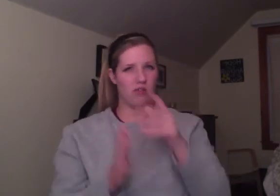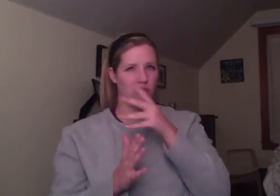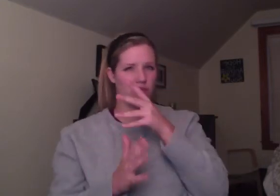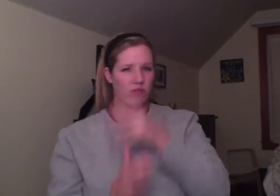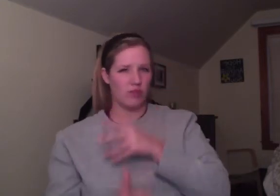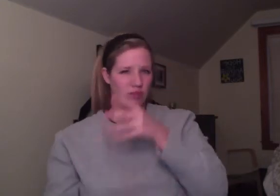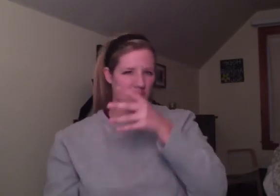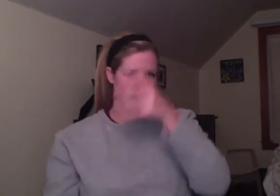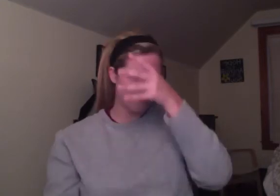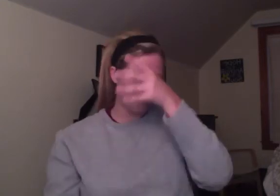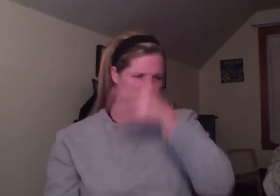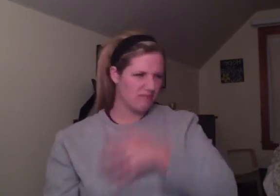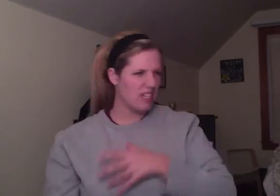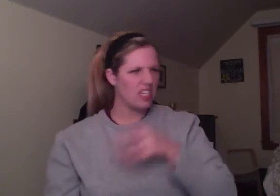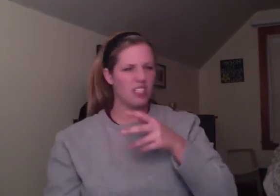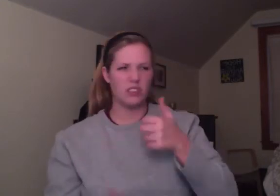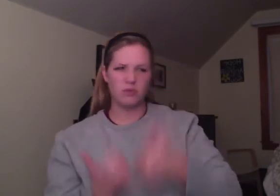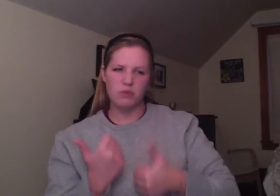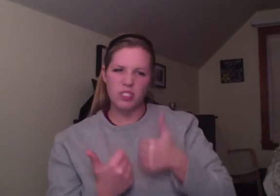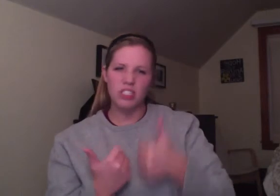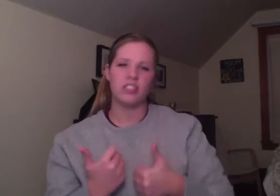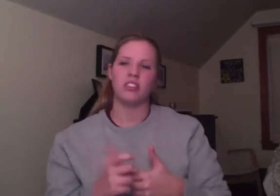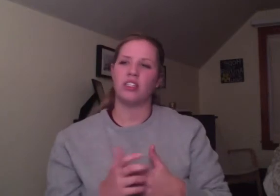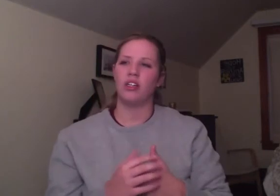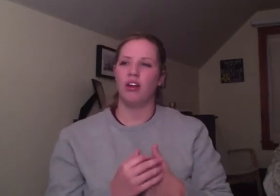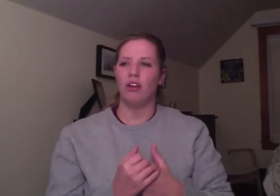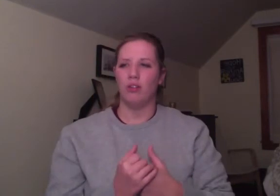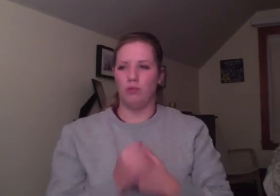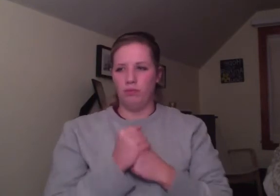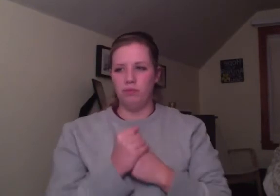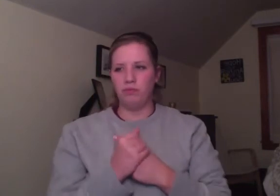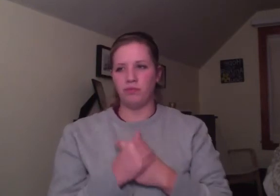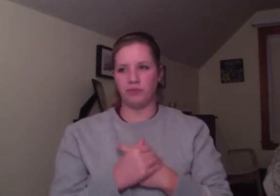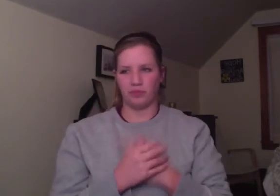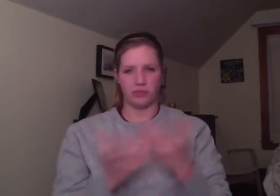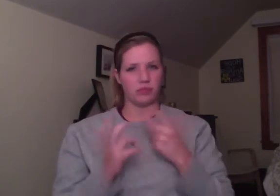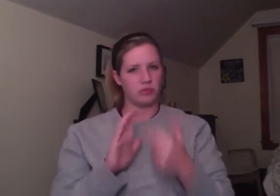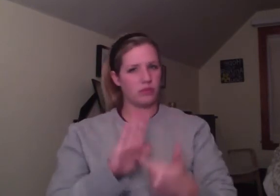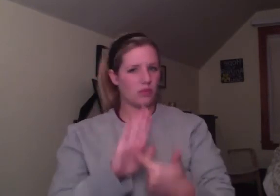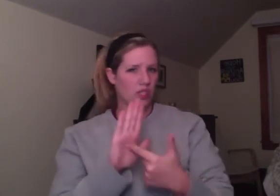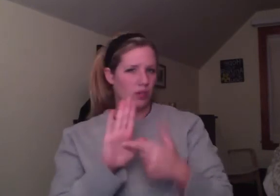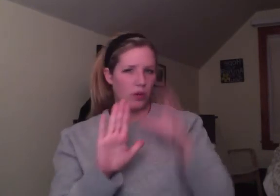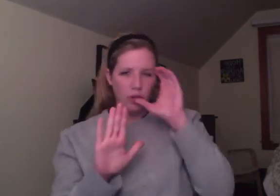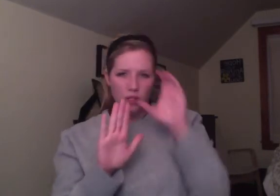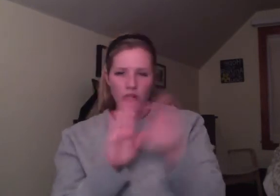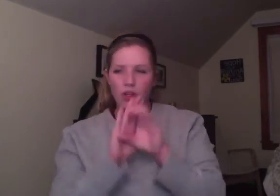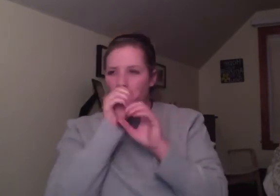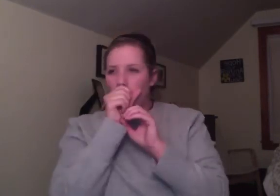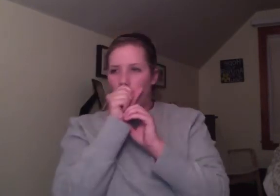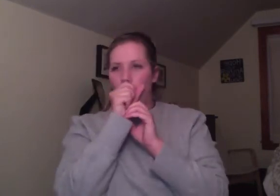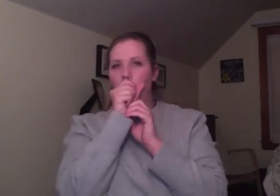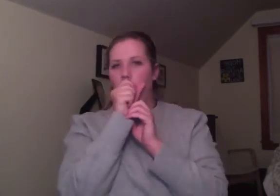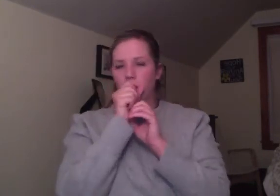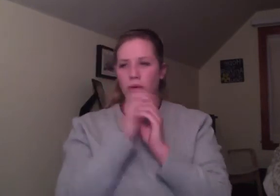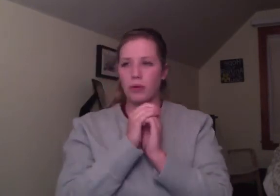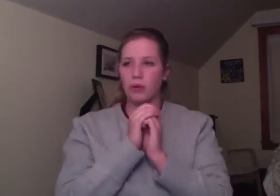And the reason I do that is when I go to show these photographs, the person will come up and view the photograph,